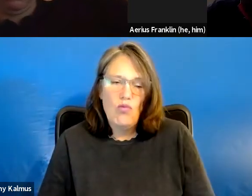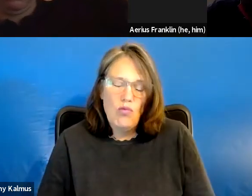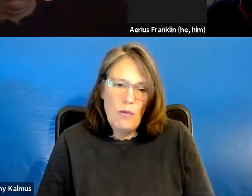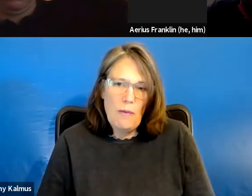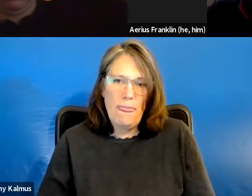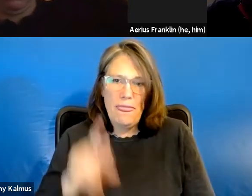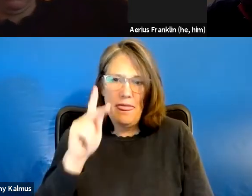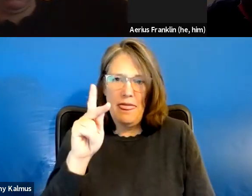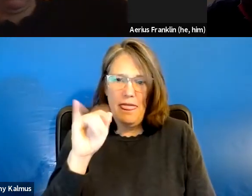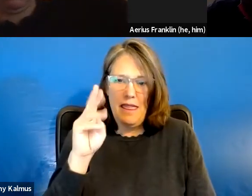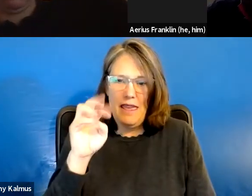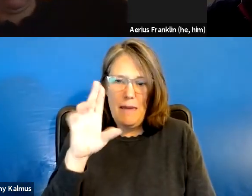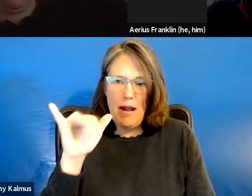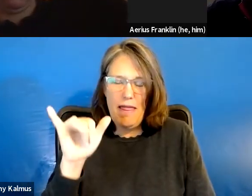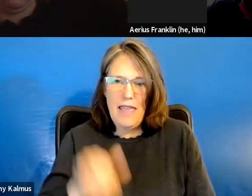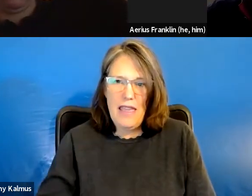Kimberly.